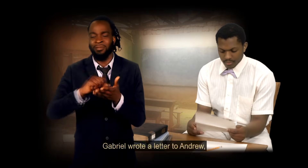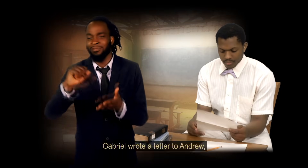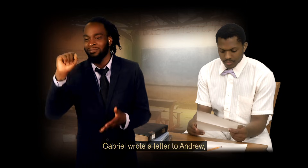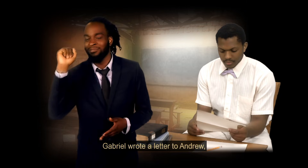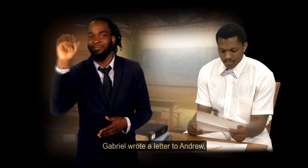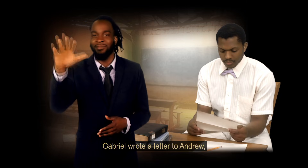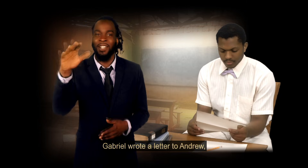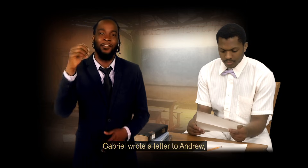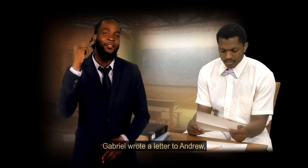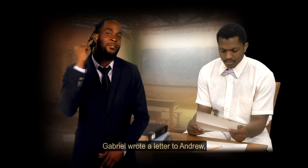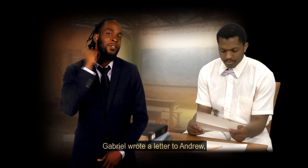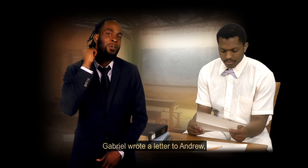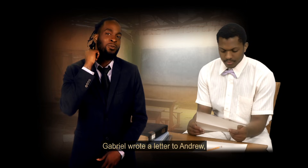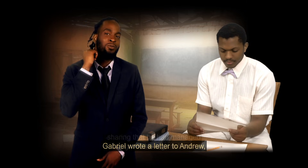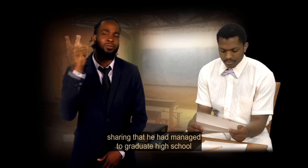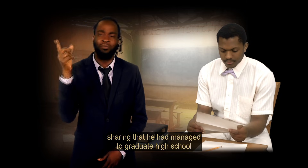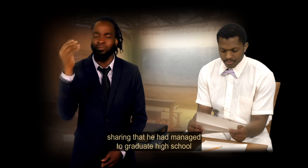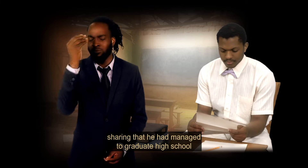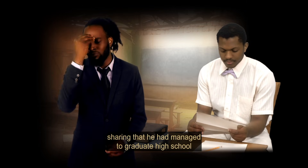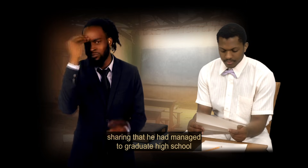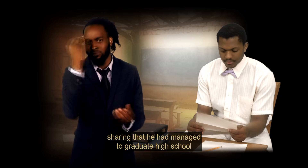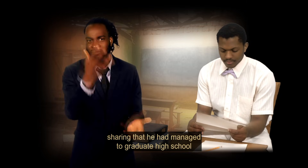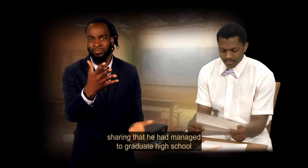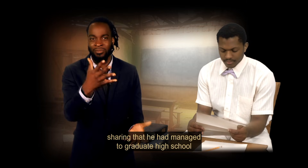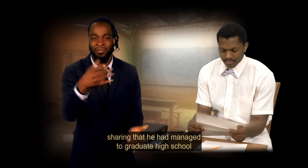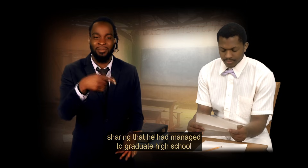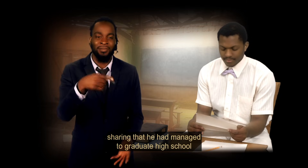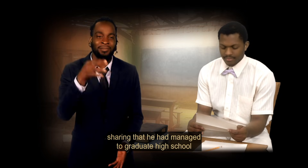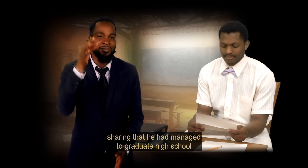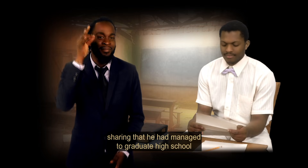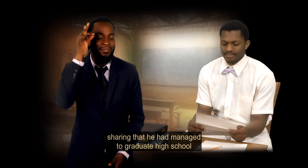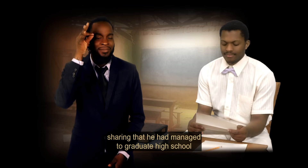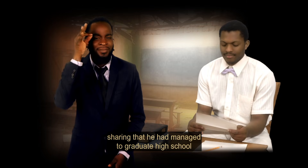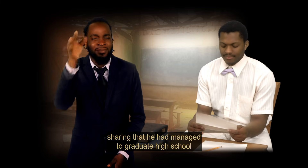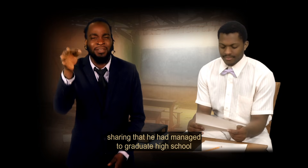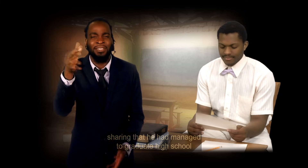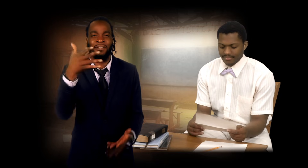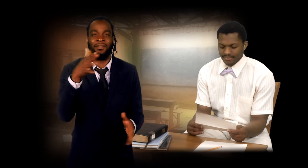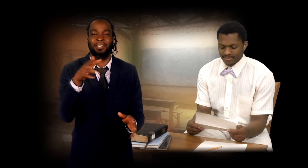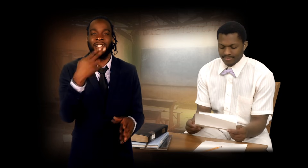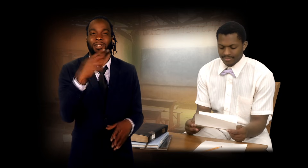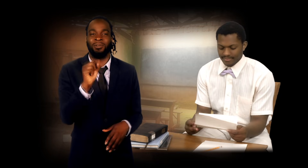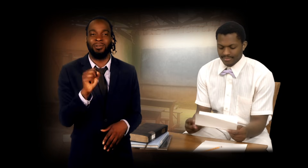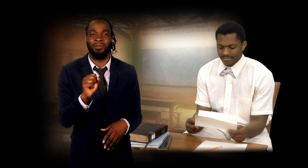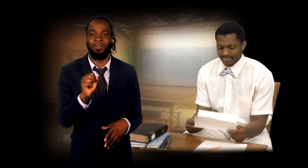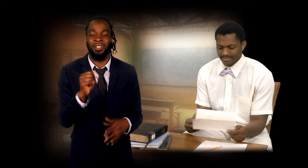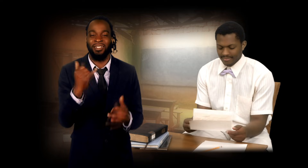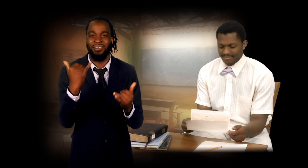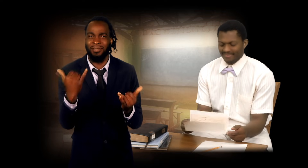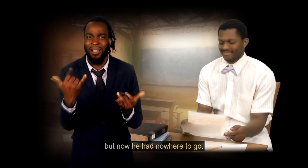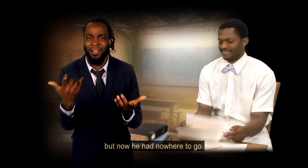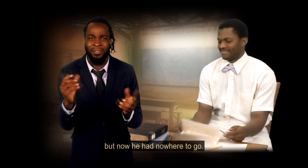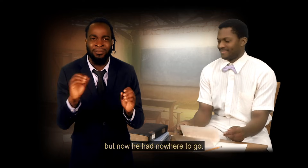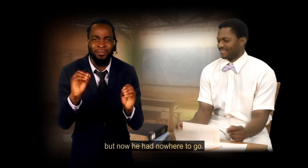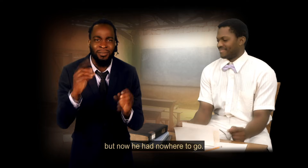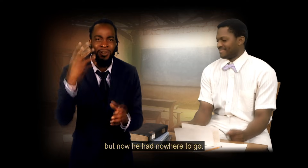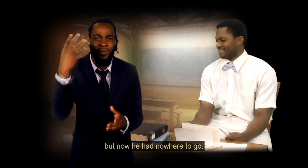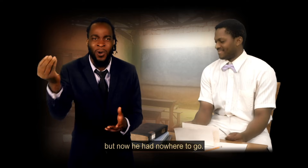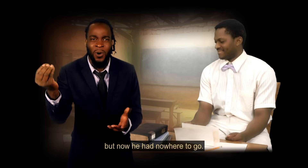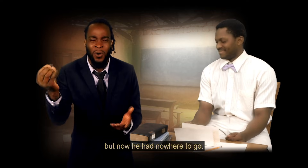Gabriel wrote a letter to Andrew sharing that he had managed to graduate high school, but now he had nowhere to go.